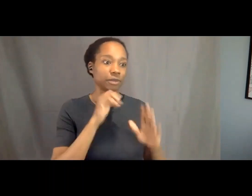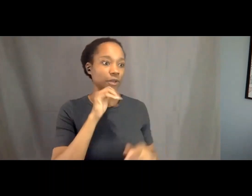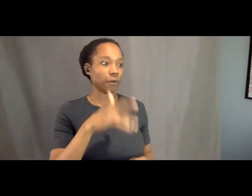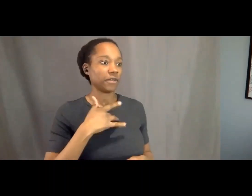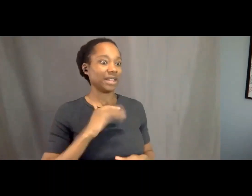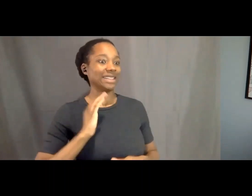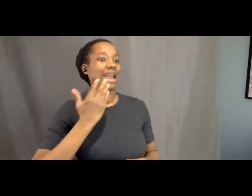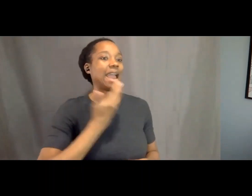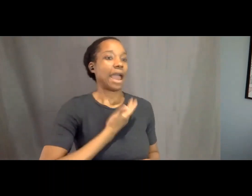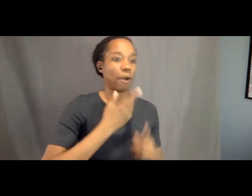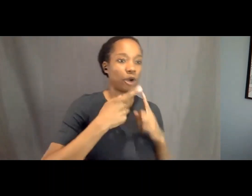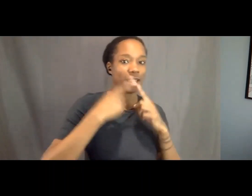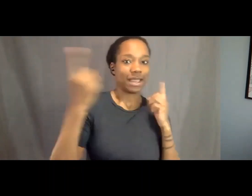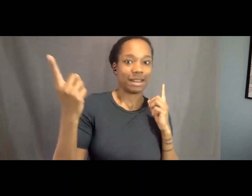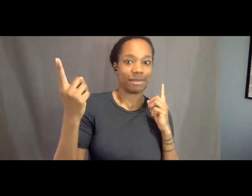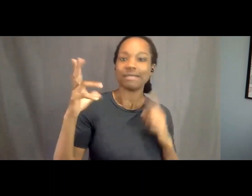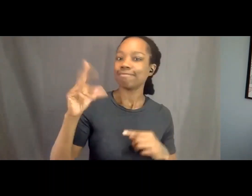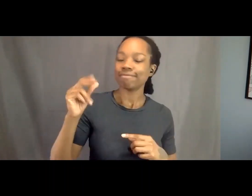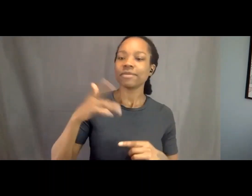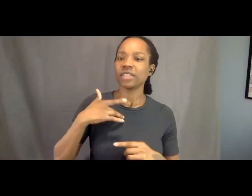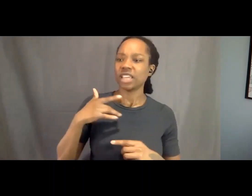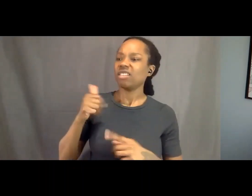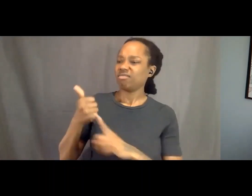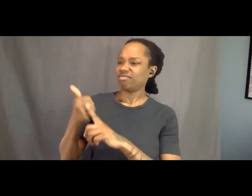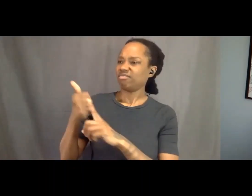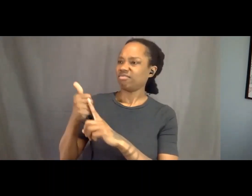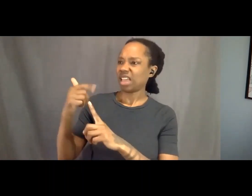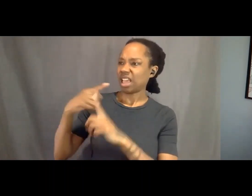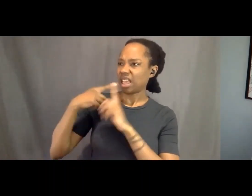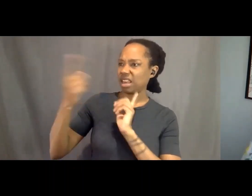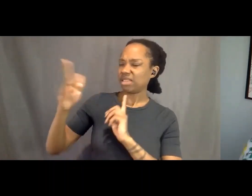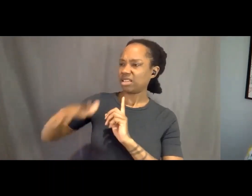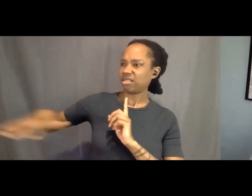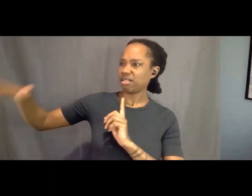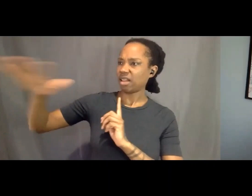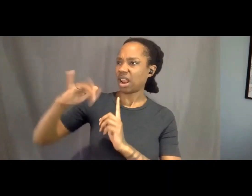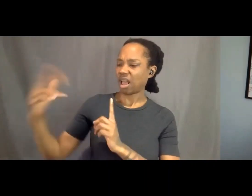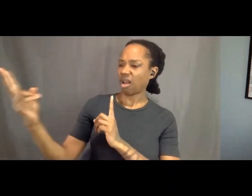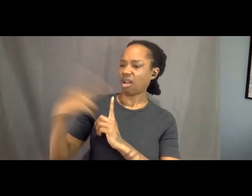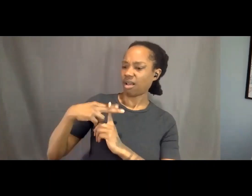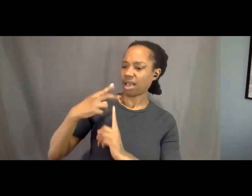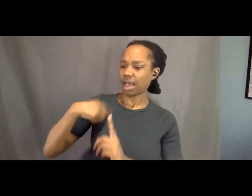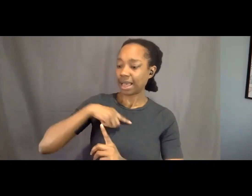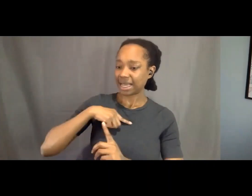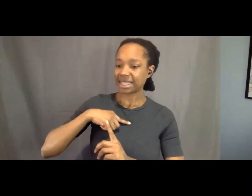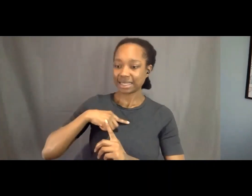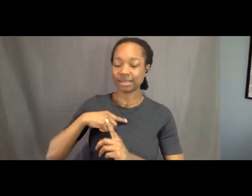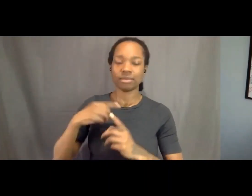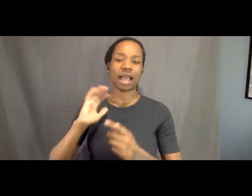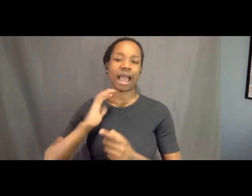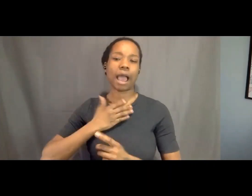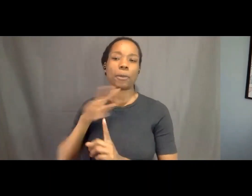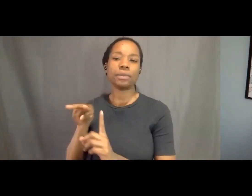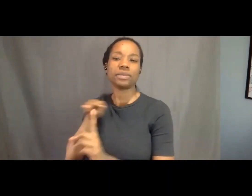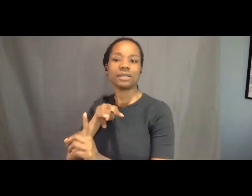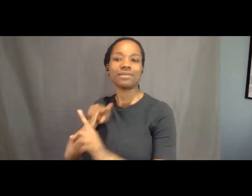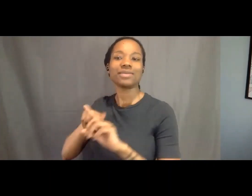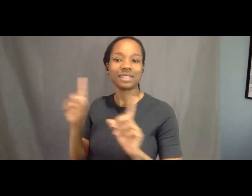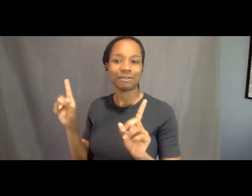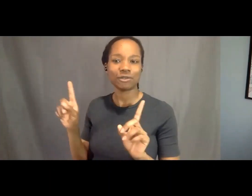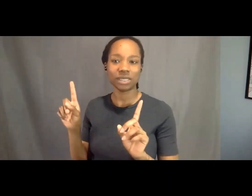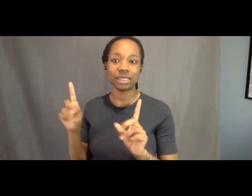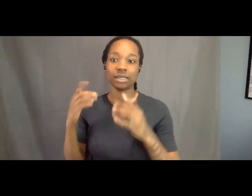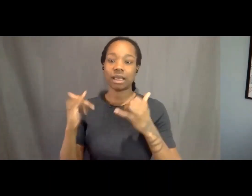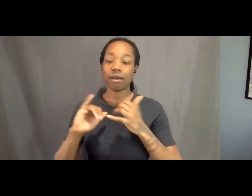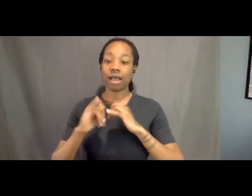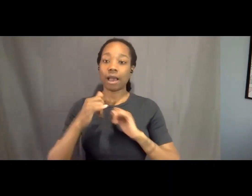out there that's being put upon us. And so how it's perceived is a different way. And so therefore, how we actually begin to talk